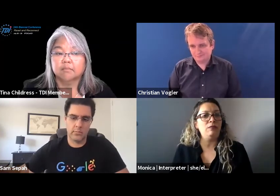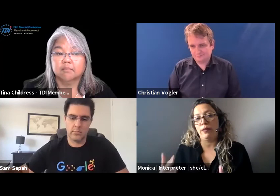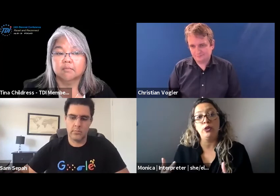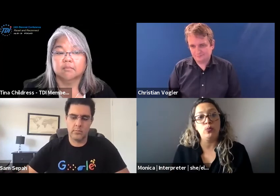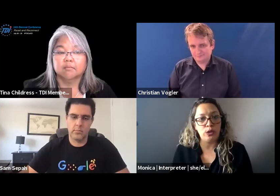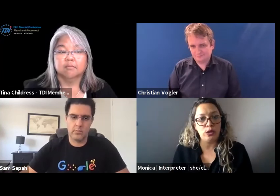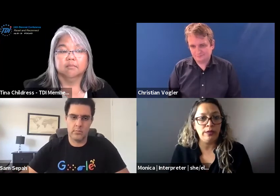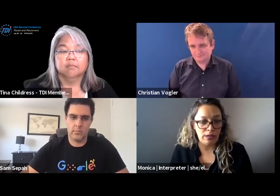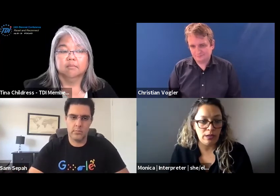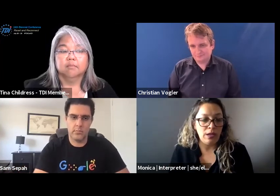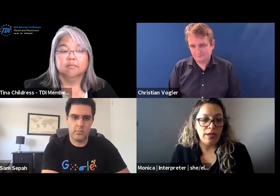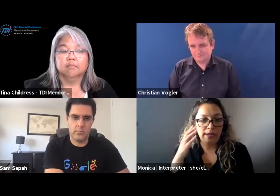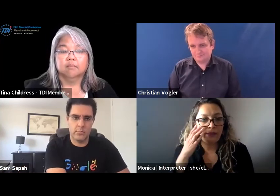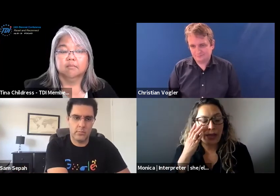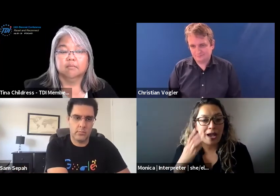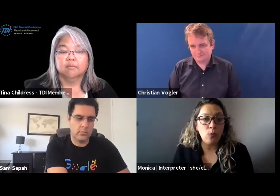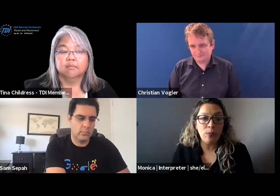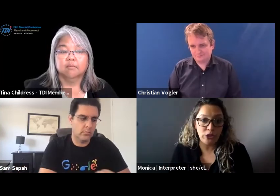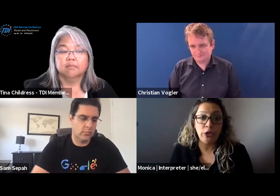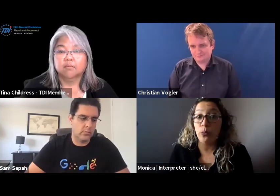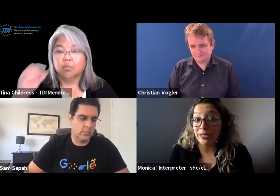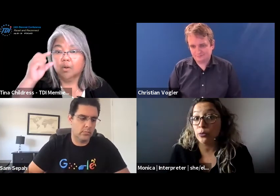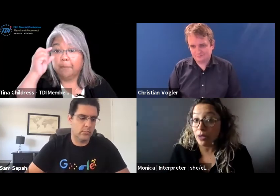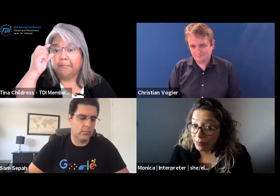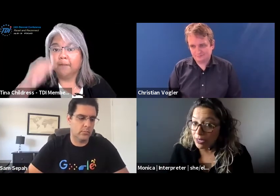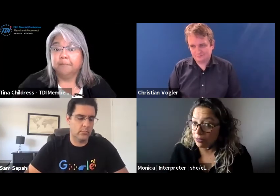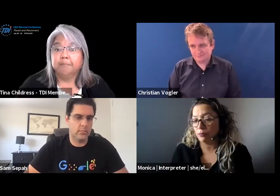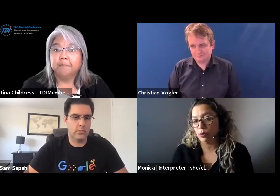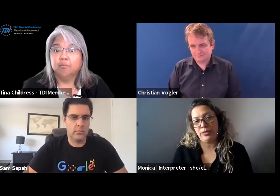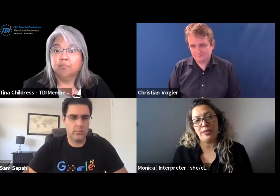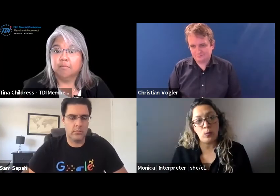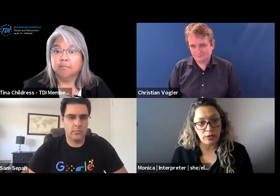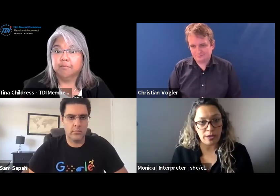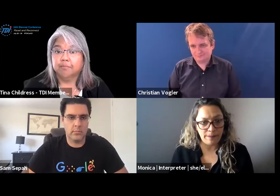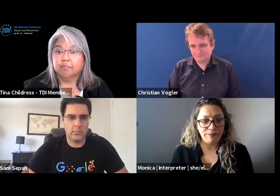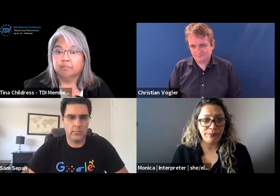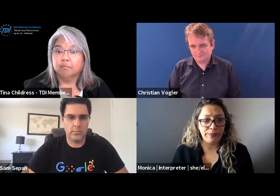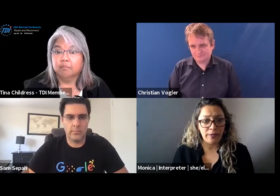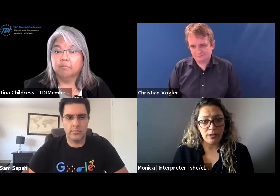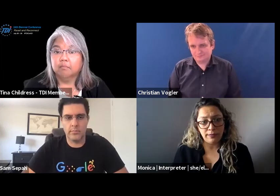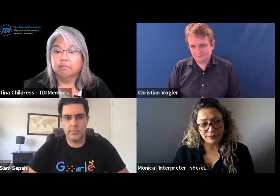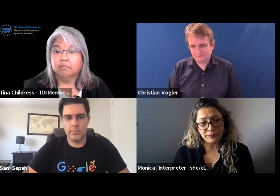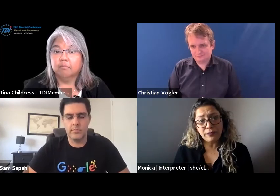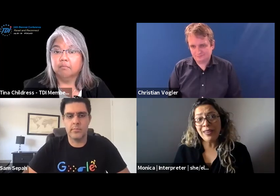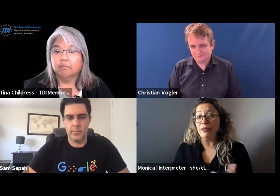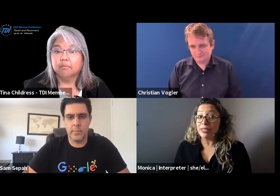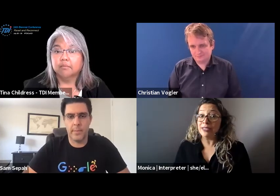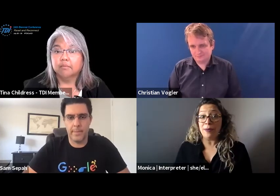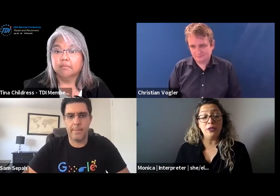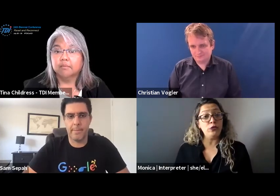region, wherever you work, and how much they're willing to accommodate the employees that work there. And it really does depend